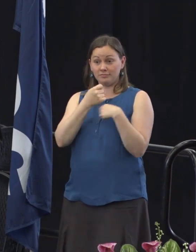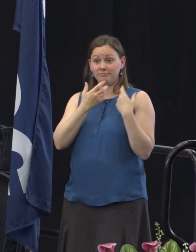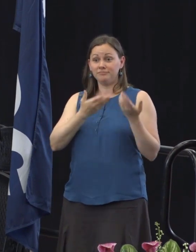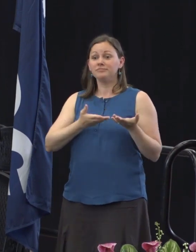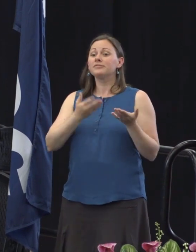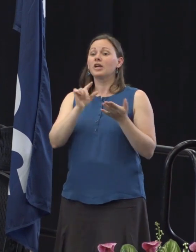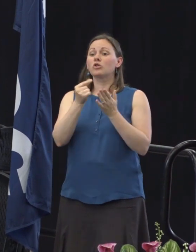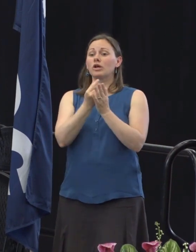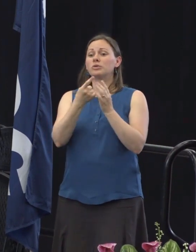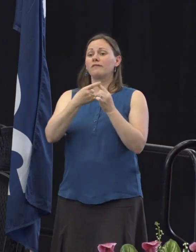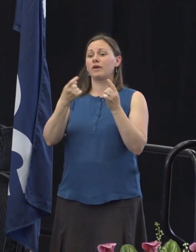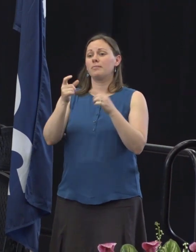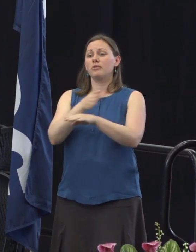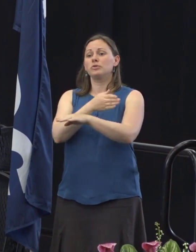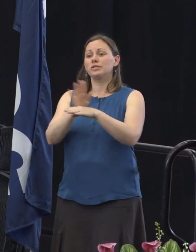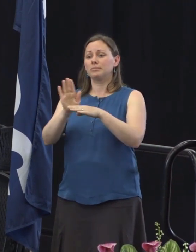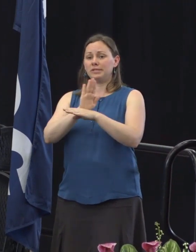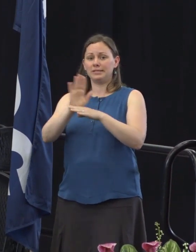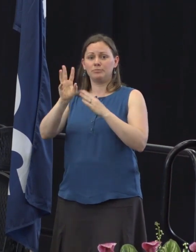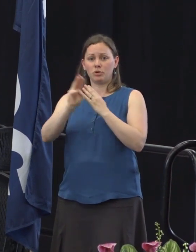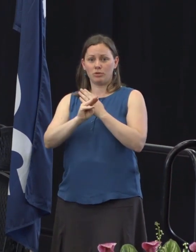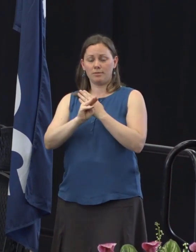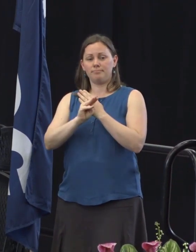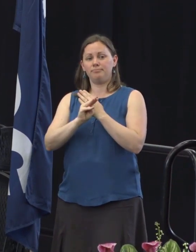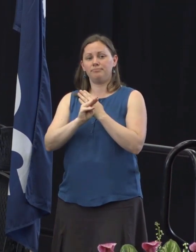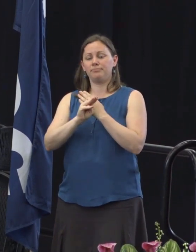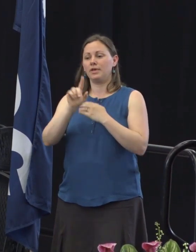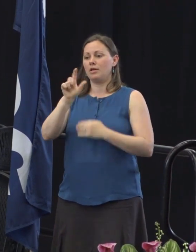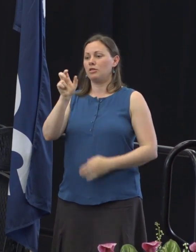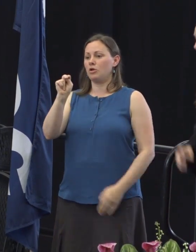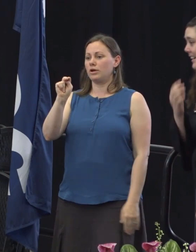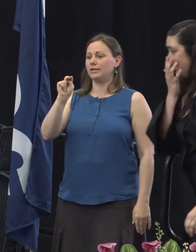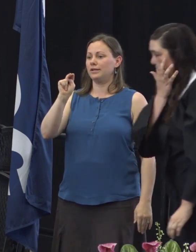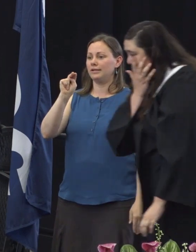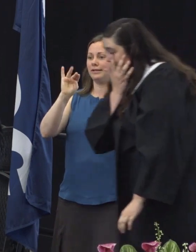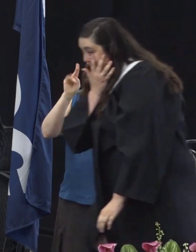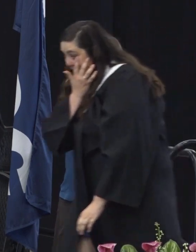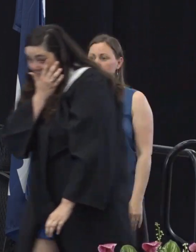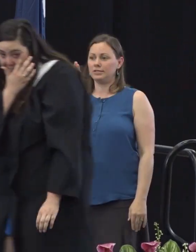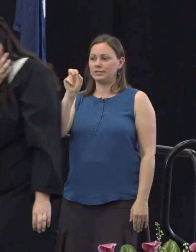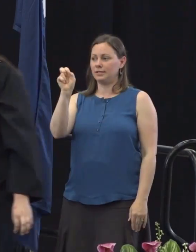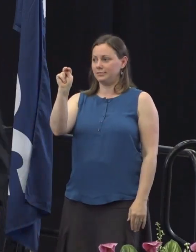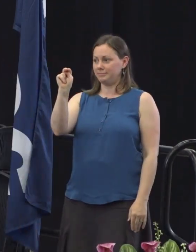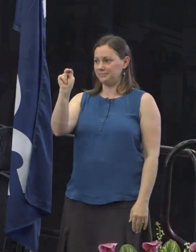is a graduate of the Music Business Program, Lauren Nickerson.